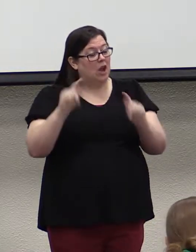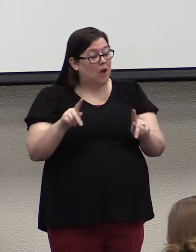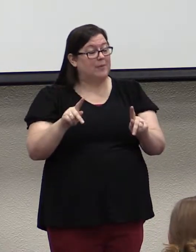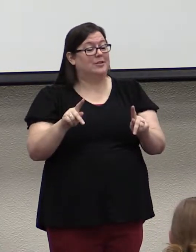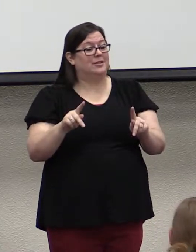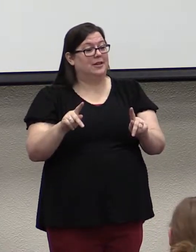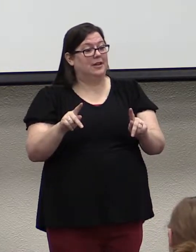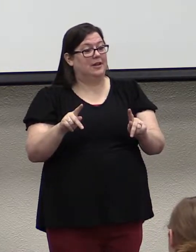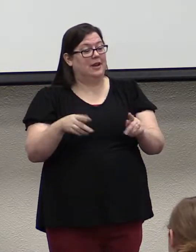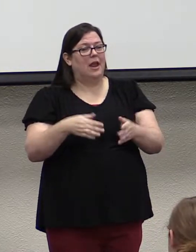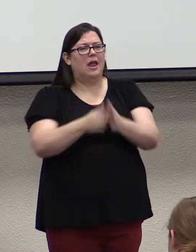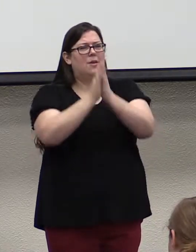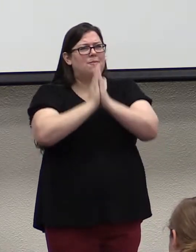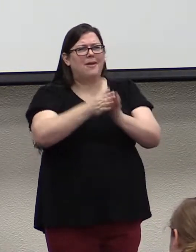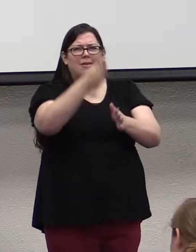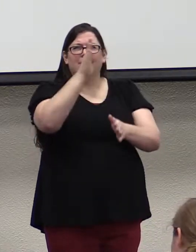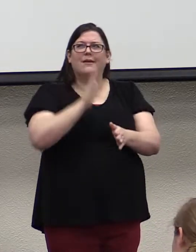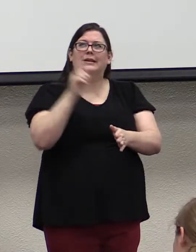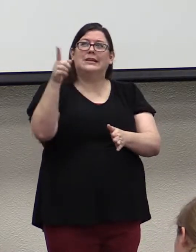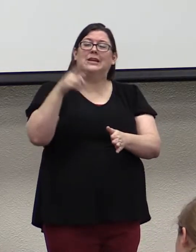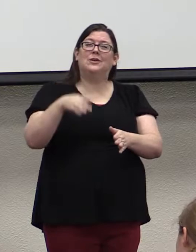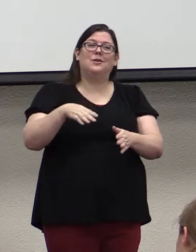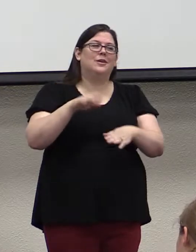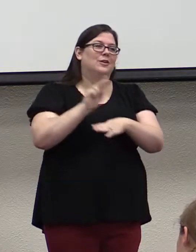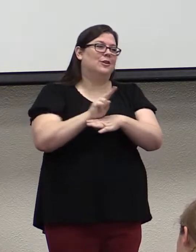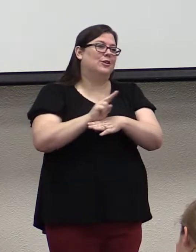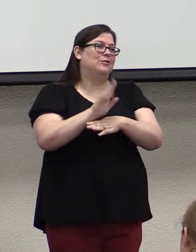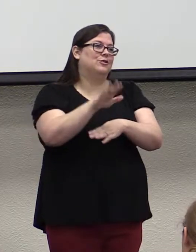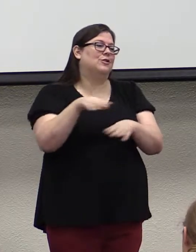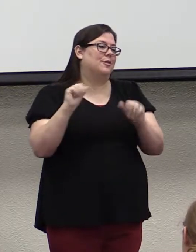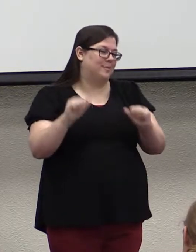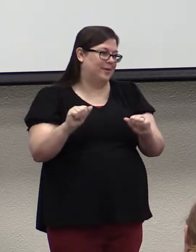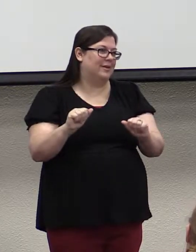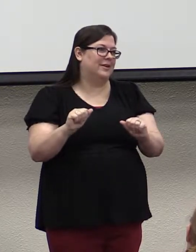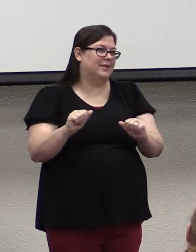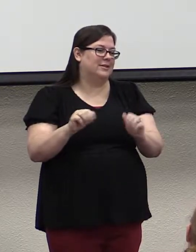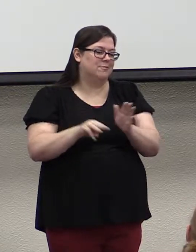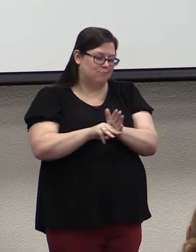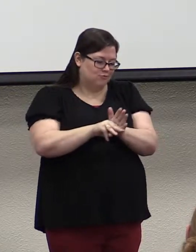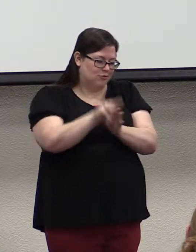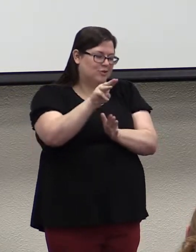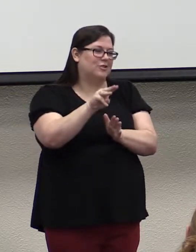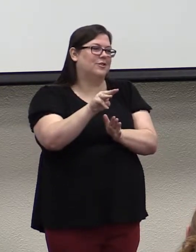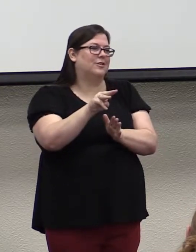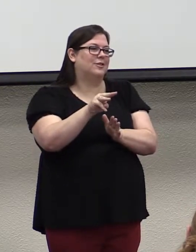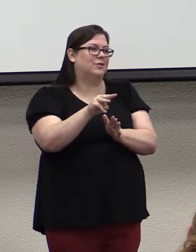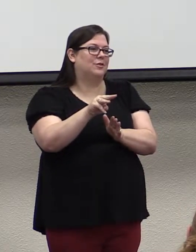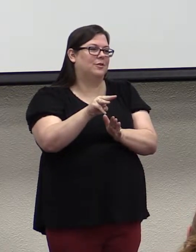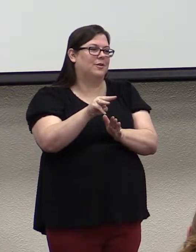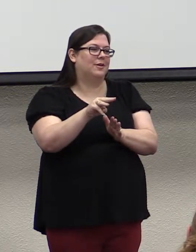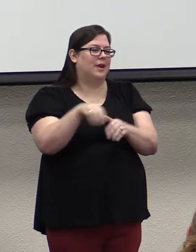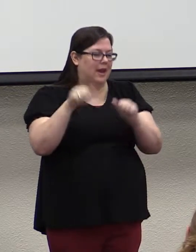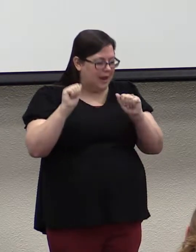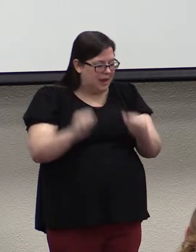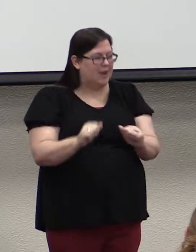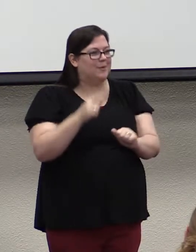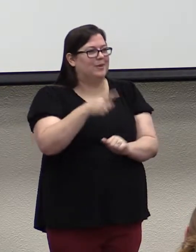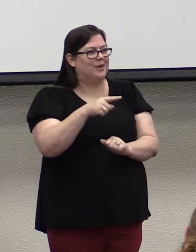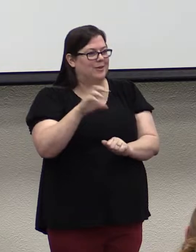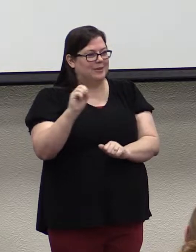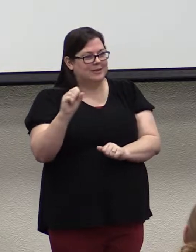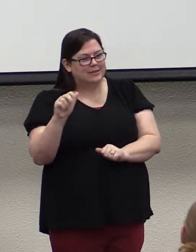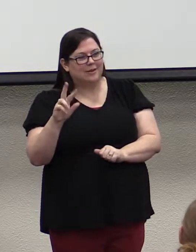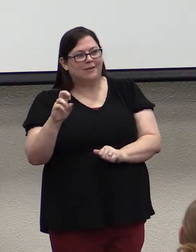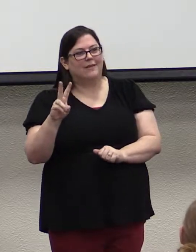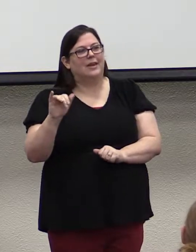that God will use your abilities and mature you and enable you and Sarvia to